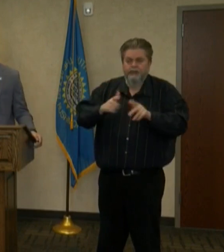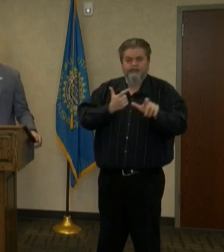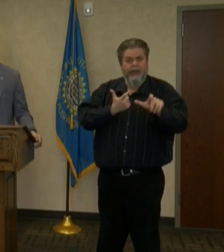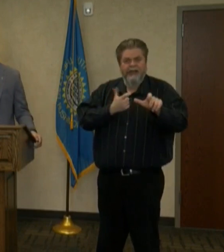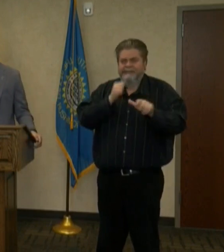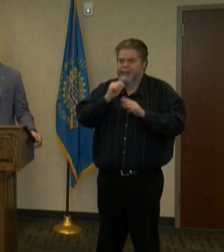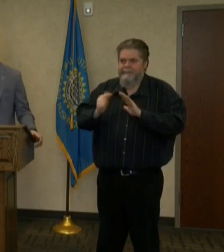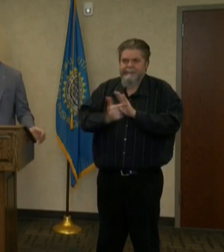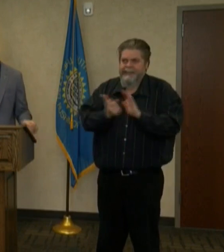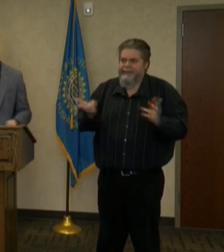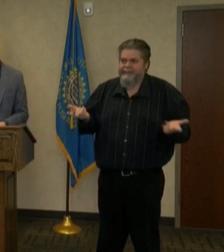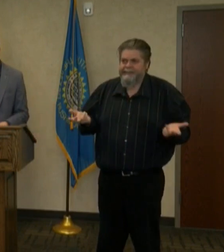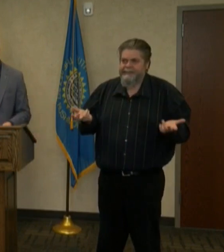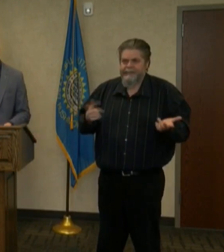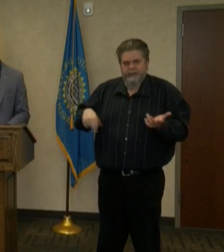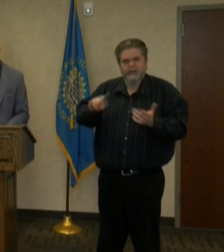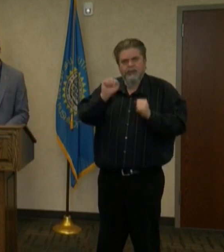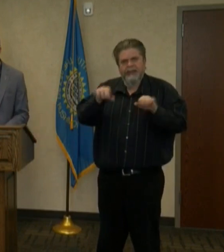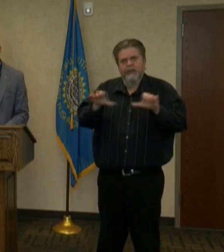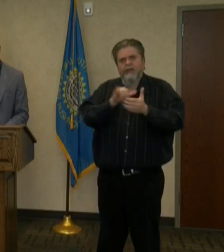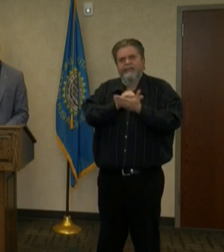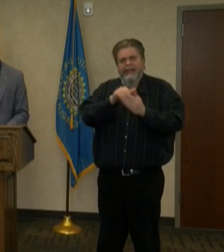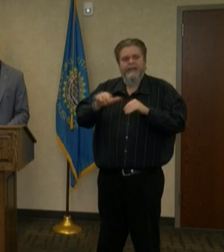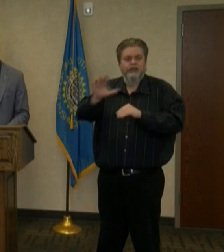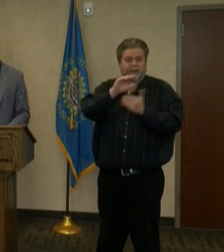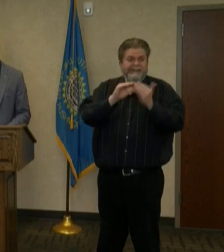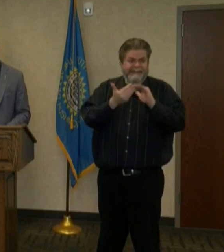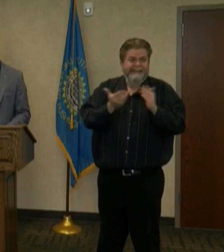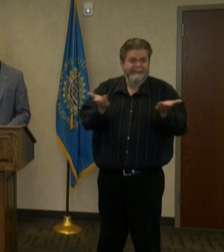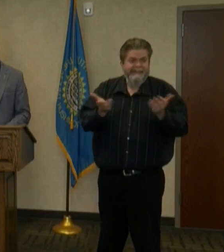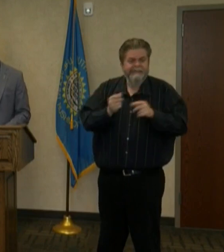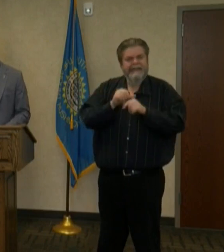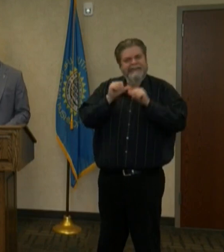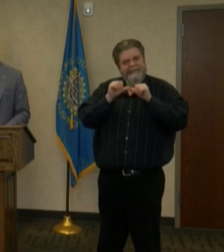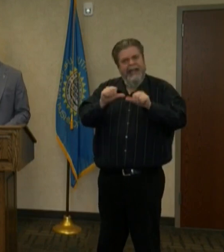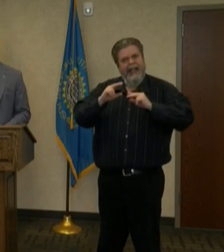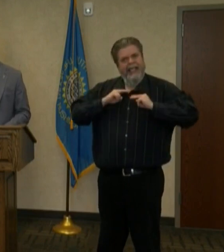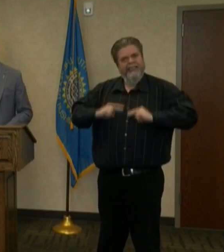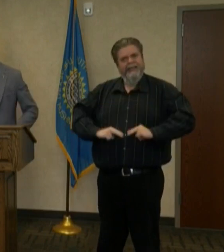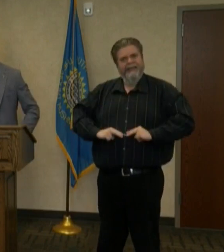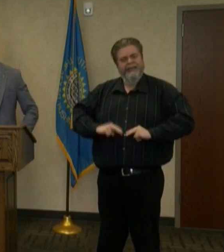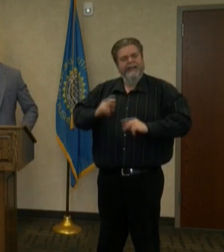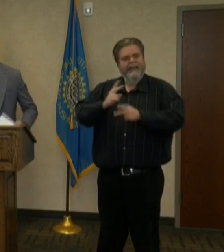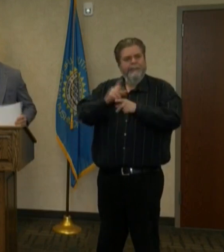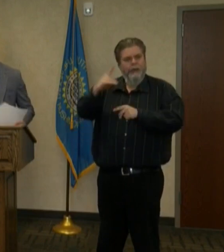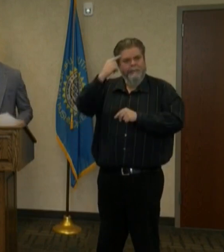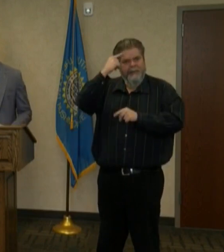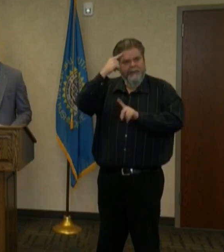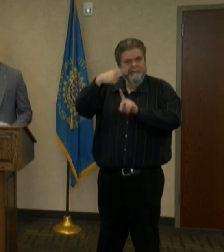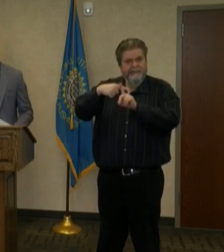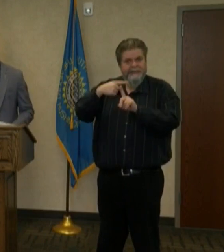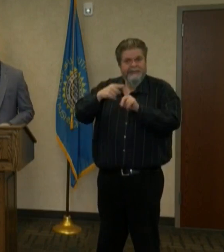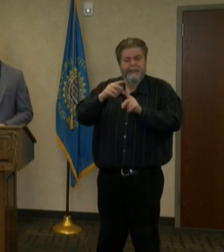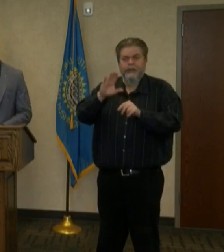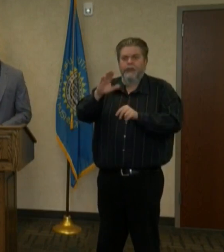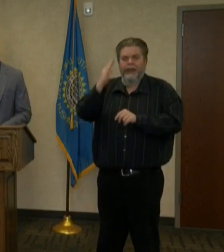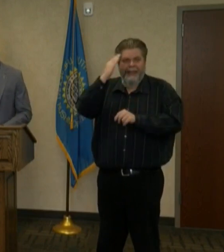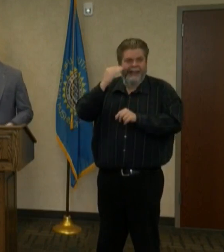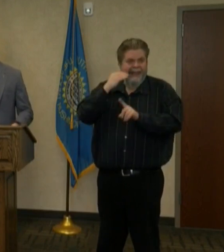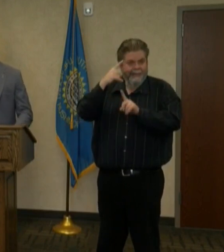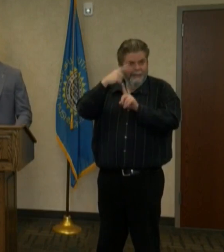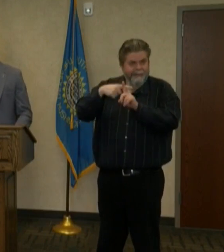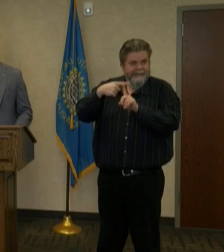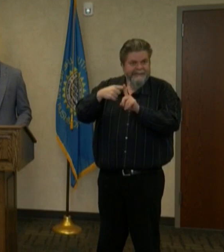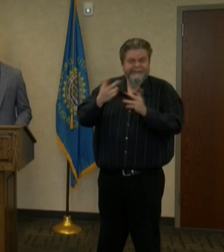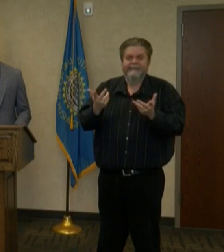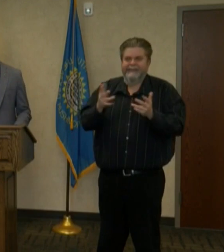banned, okay? Those are things that we can continue to do in our city to stay healthy, keep our minds clear, keep our heads clear as we